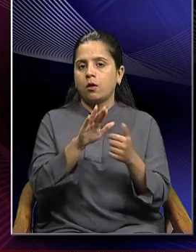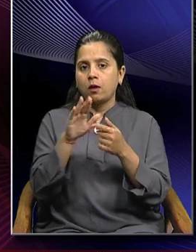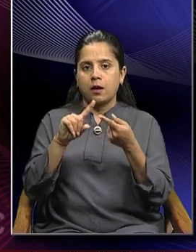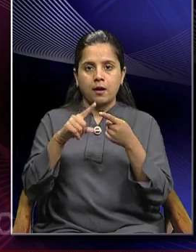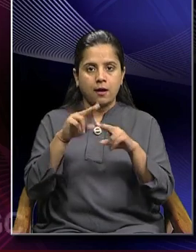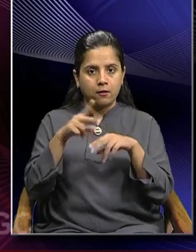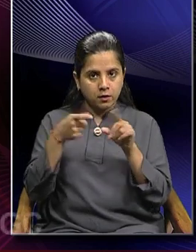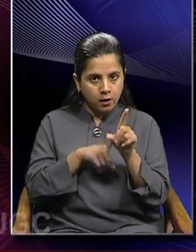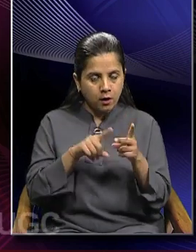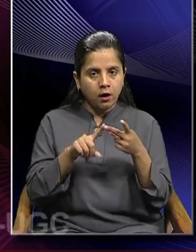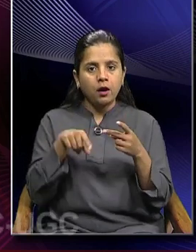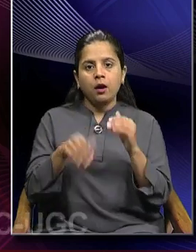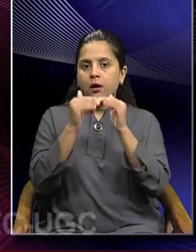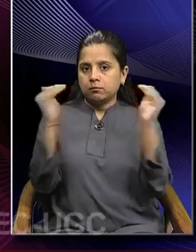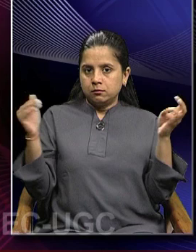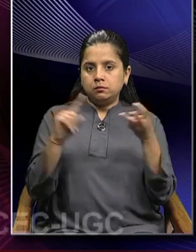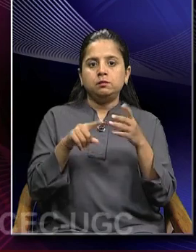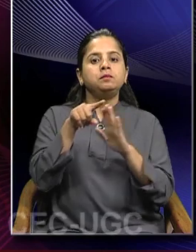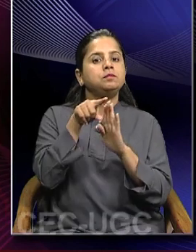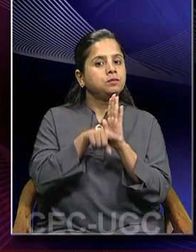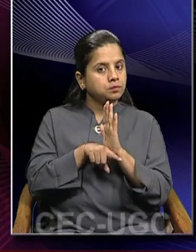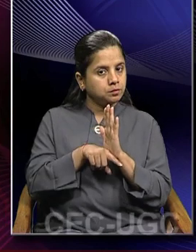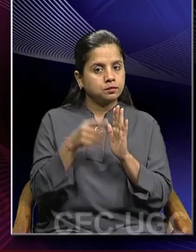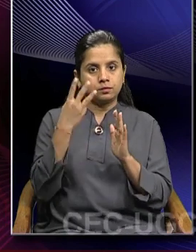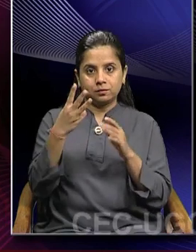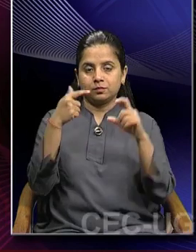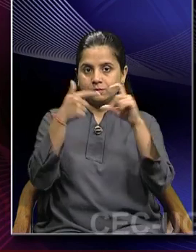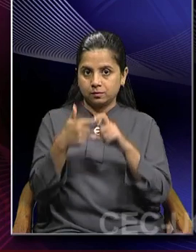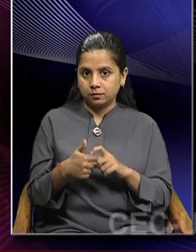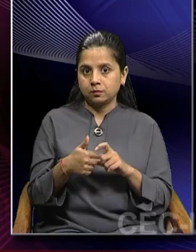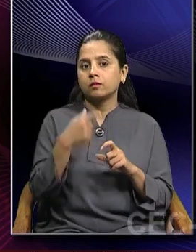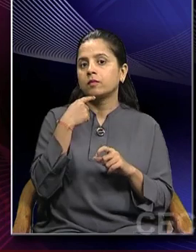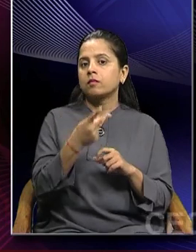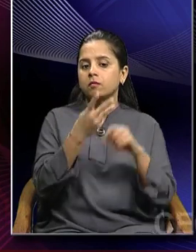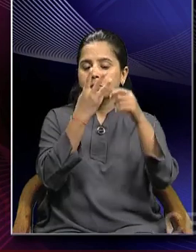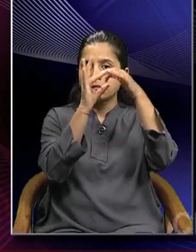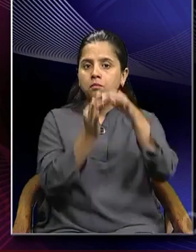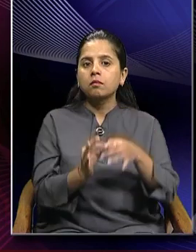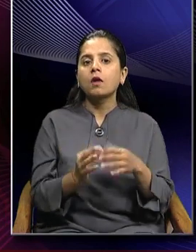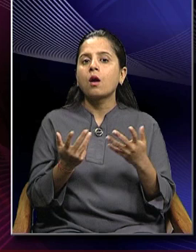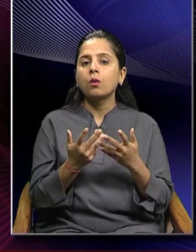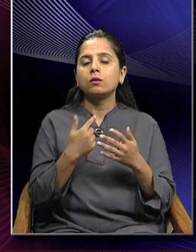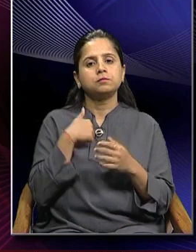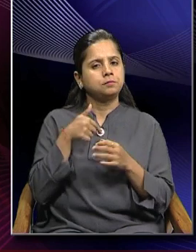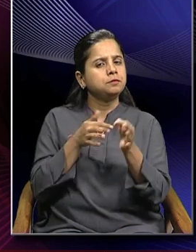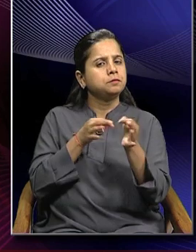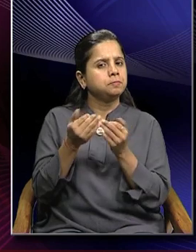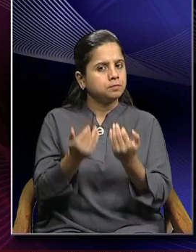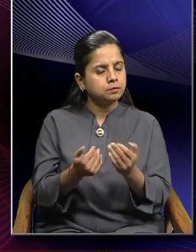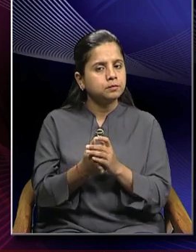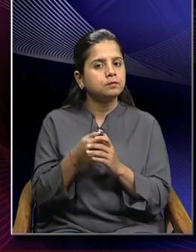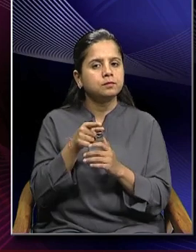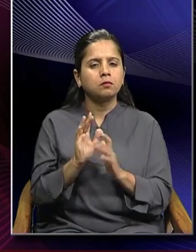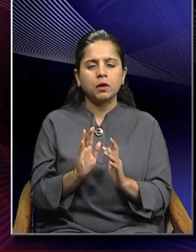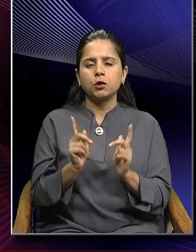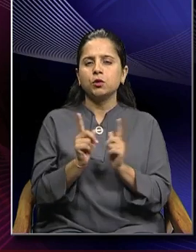efficiency, equity and ethics, and the interrelationship between them. So here I would like to take a pause,